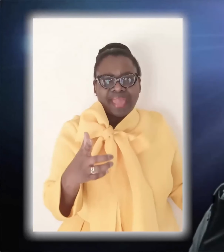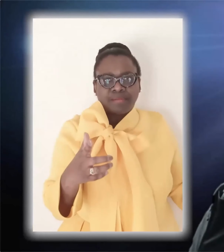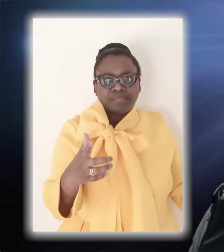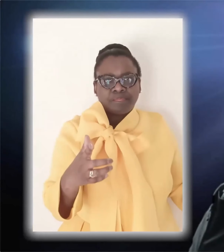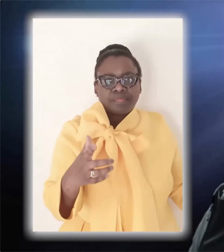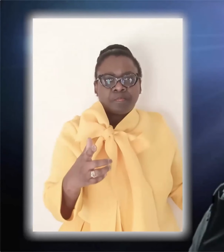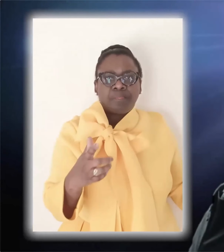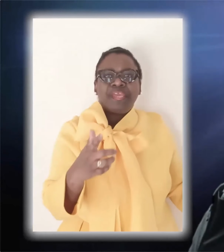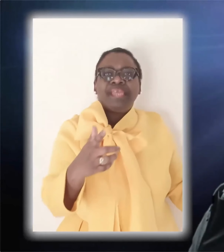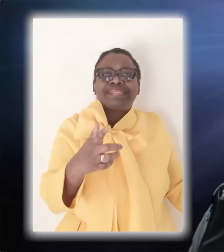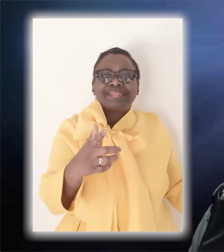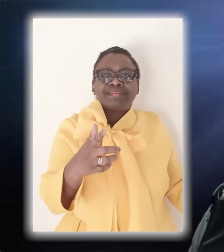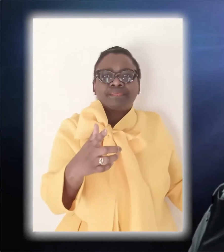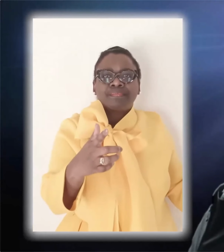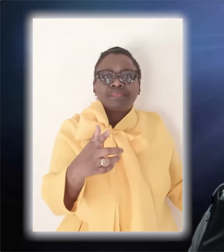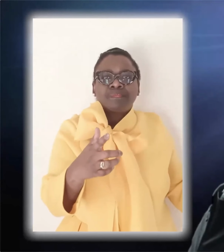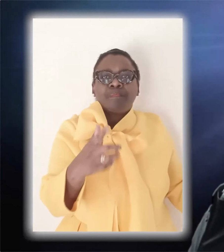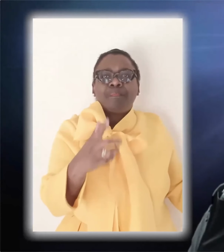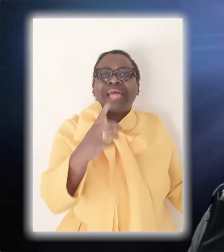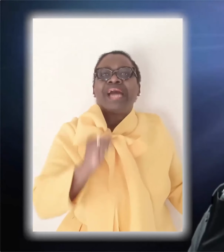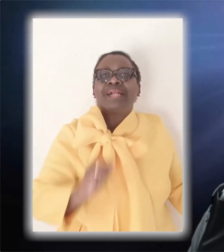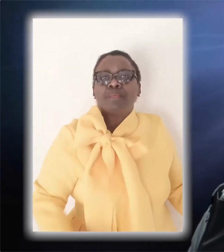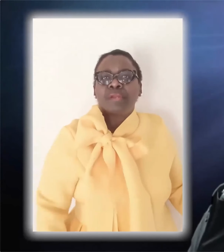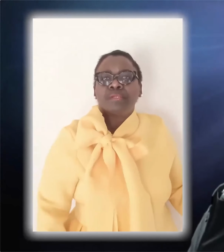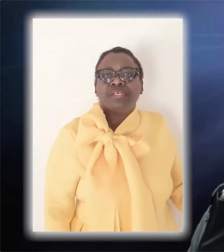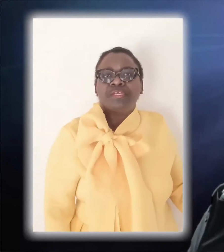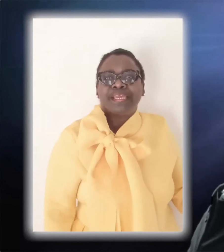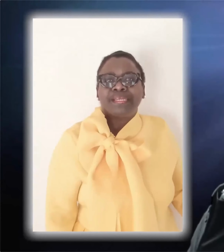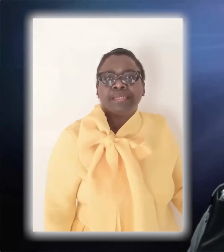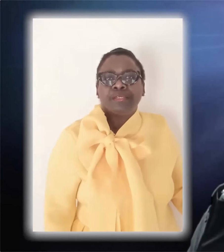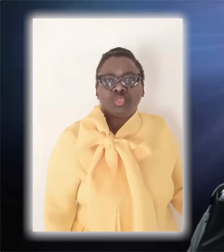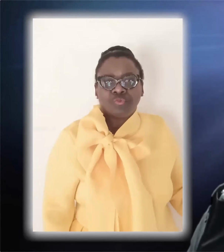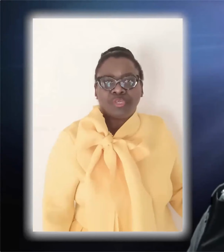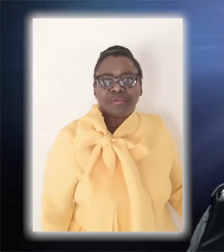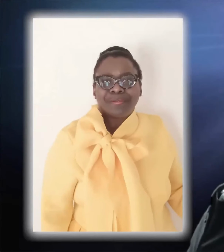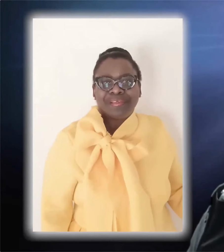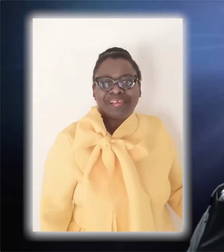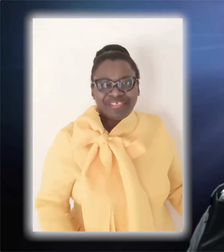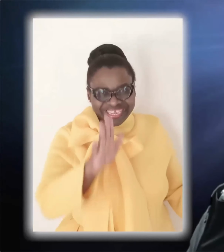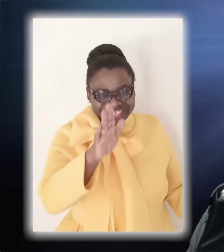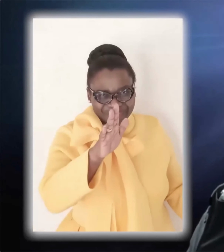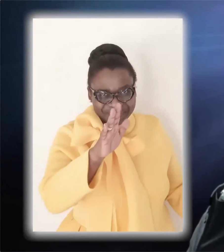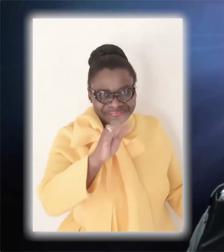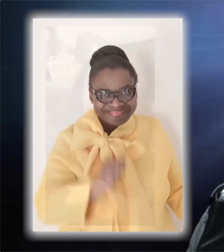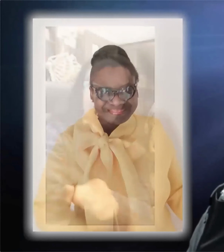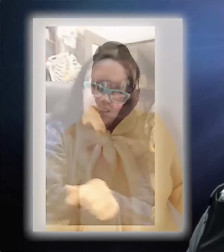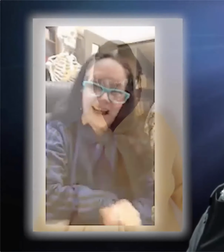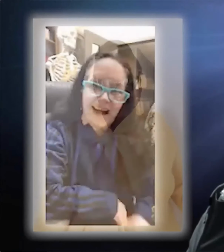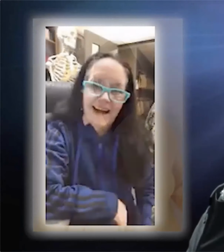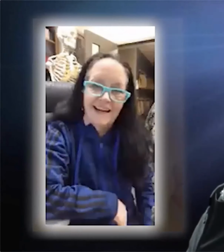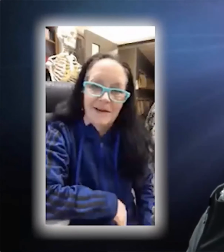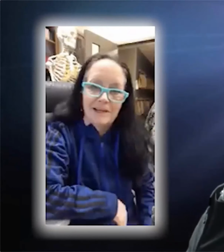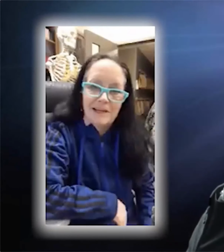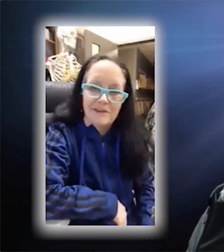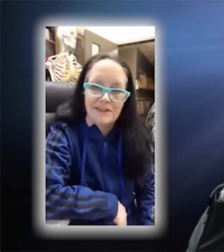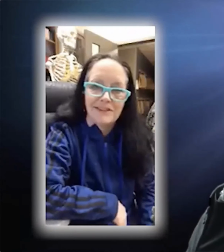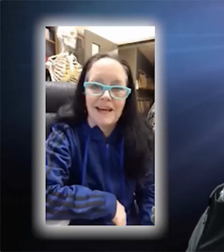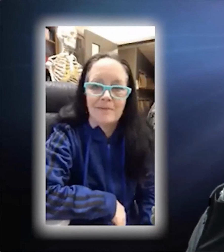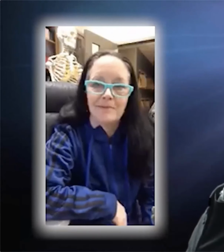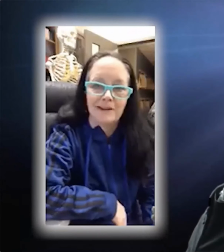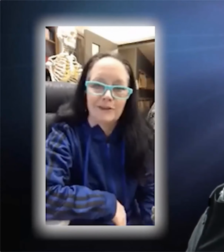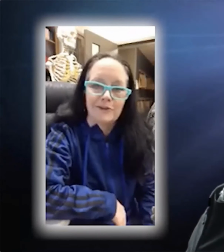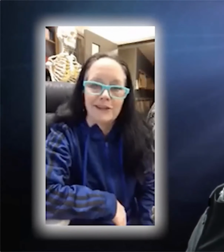that. Peace by Dr. Martin Luther King Jr. Thank you. Hi, I'm Mickey